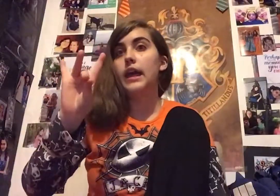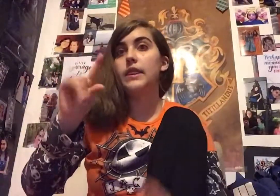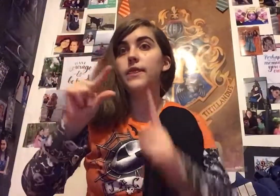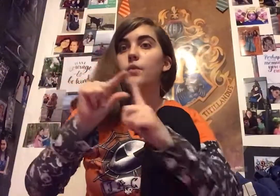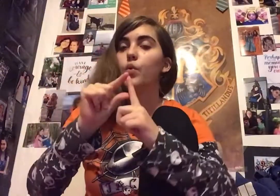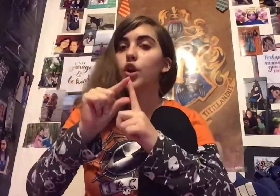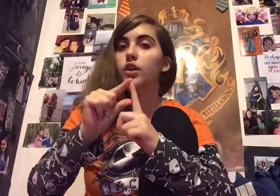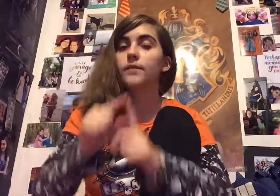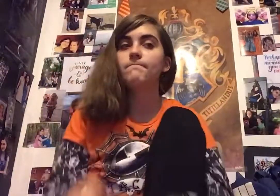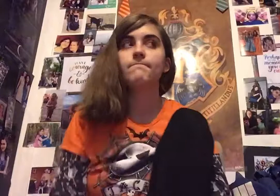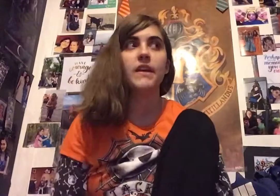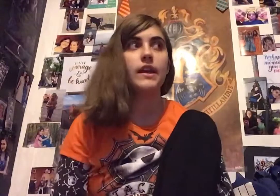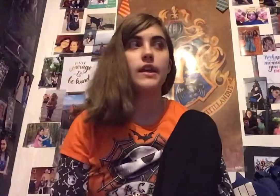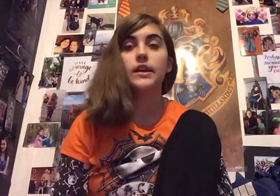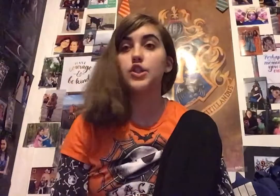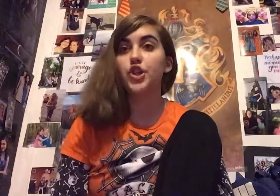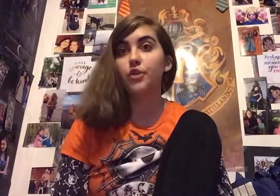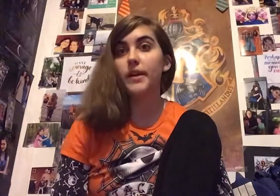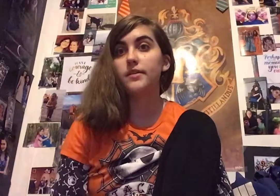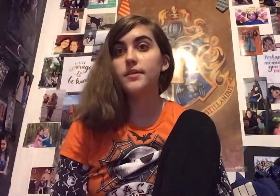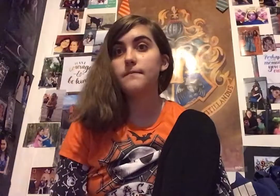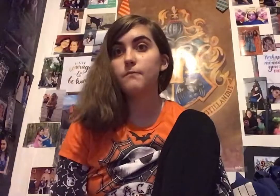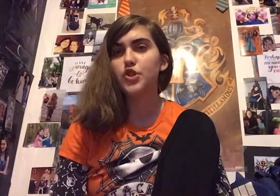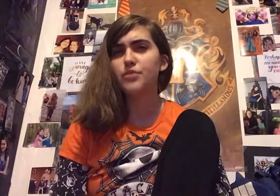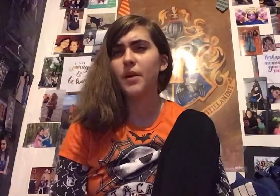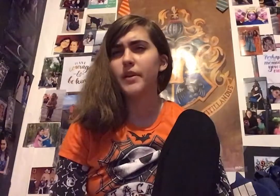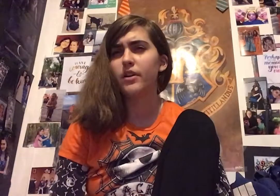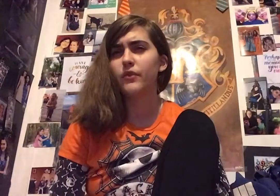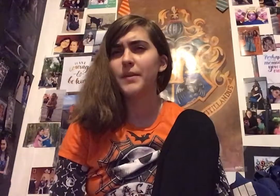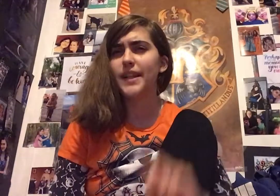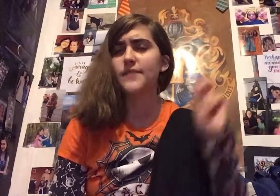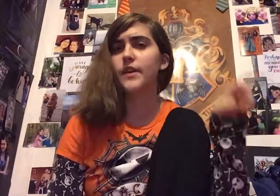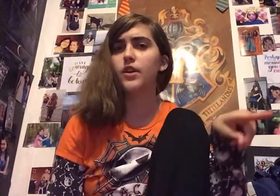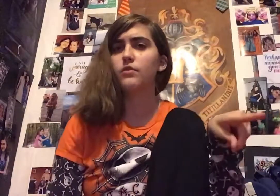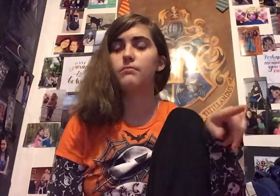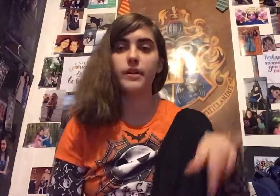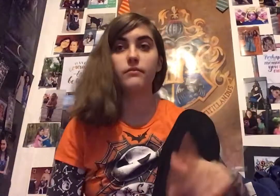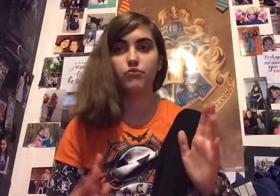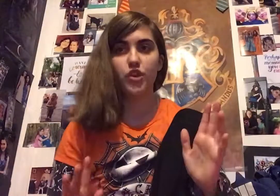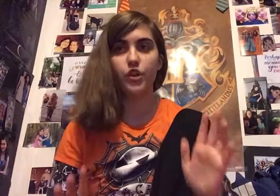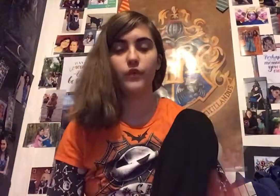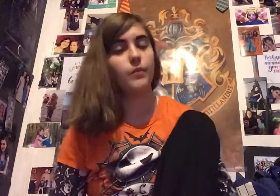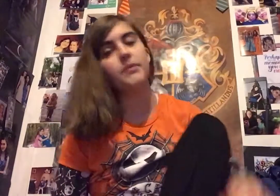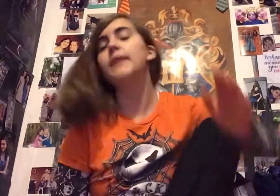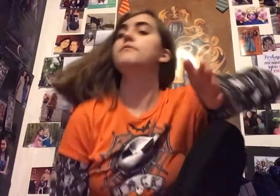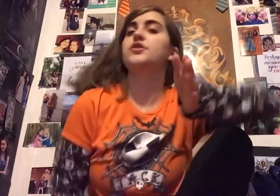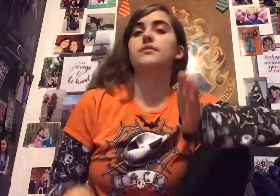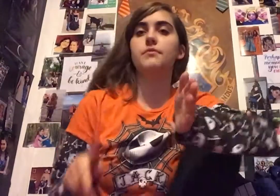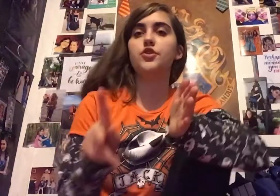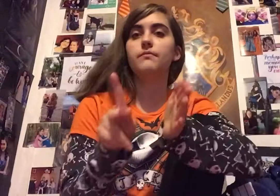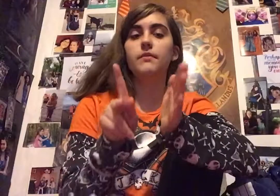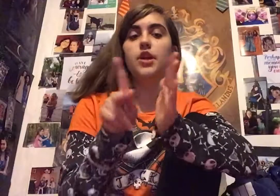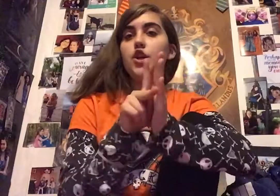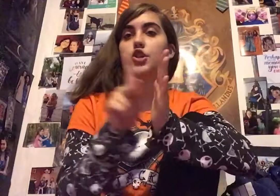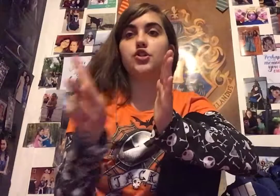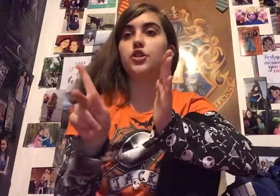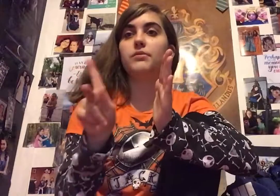Eighth word is jingle bells, which you probably know from my last video, but I'm just gonna go over it one more time, just be sure. Jingle